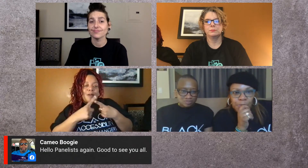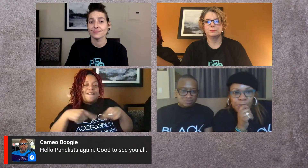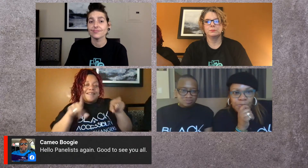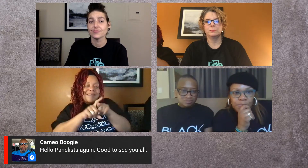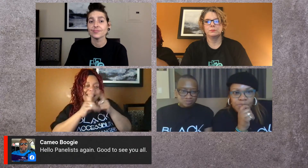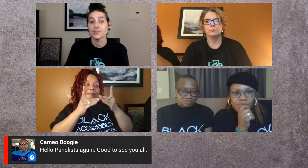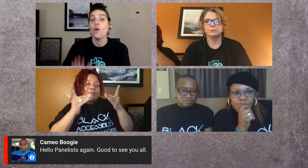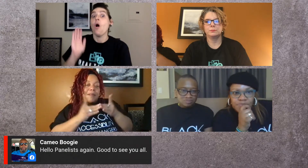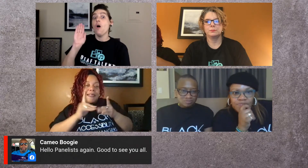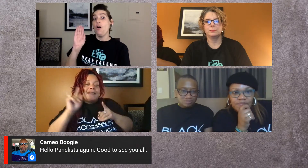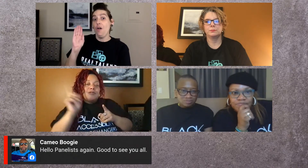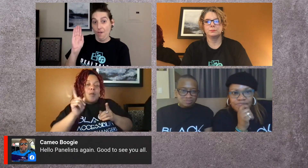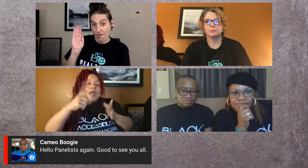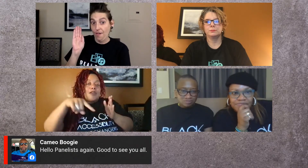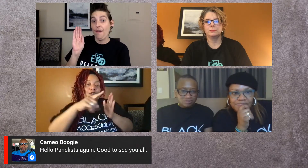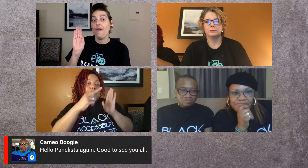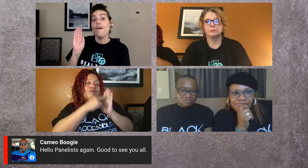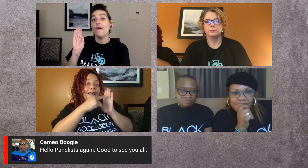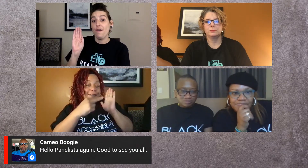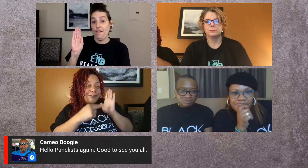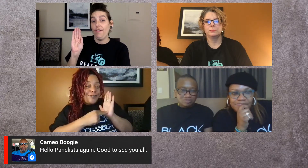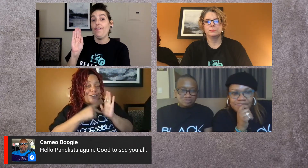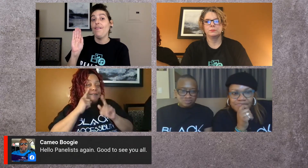And it's okay if you had to leave.